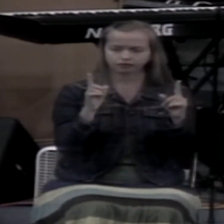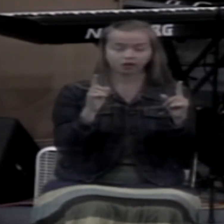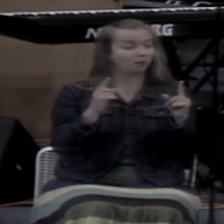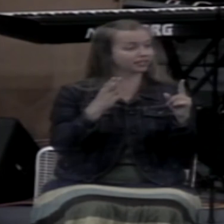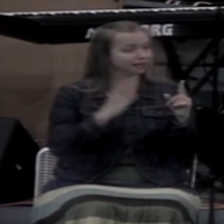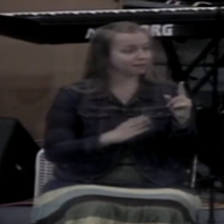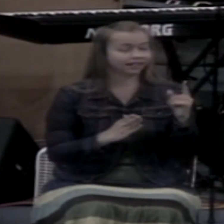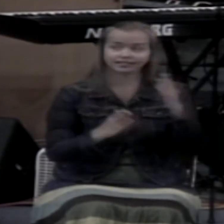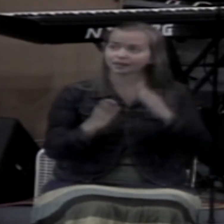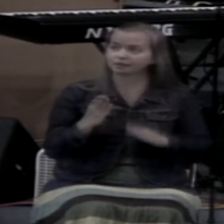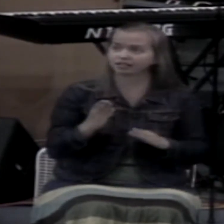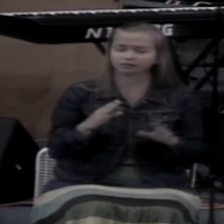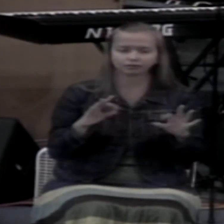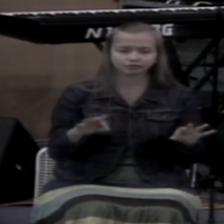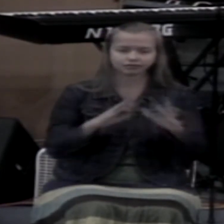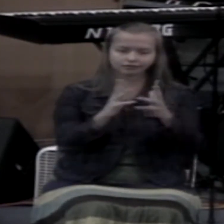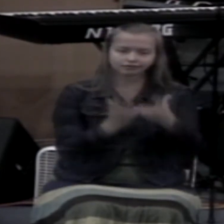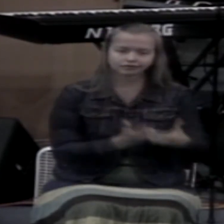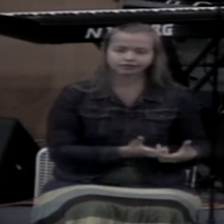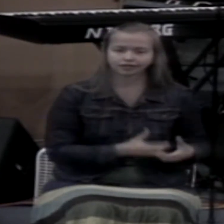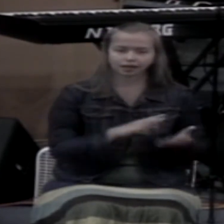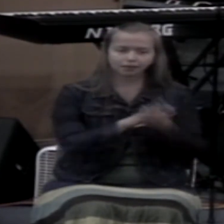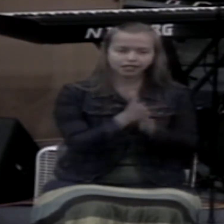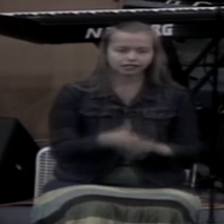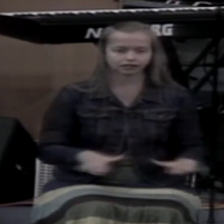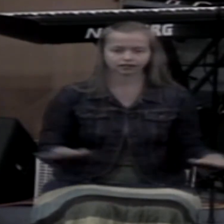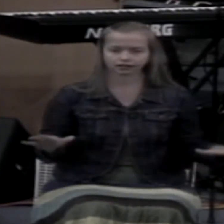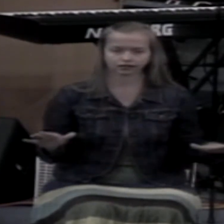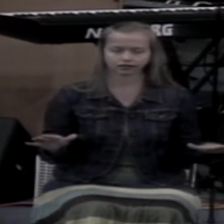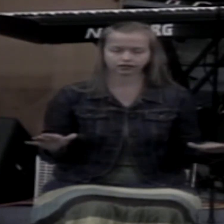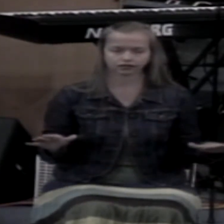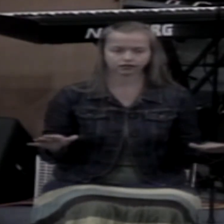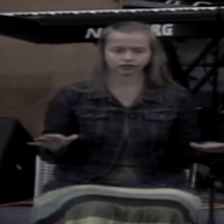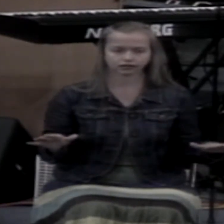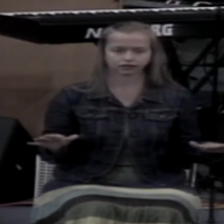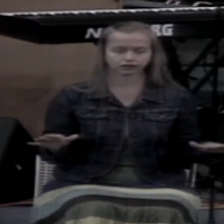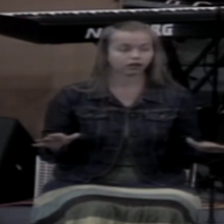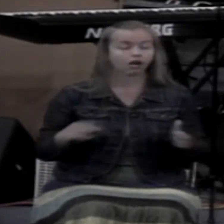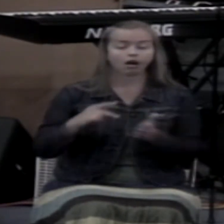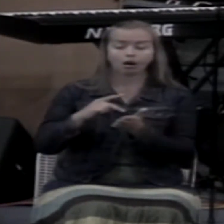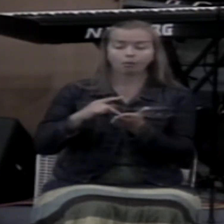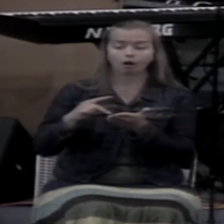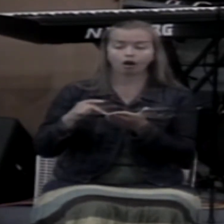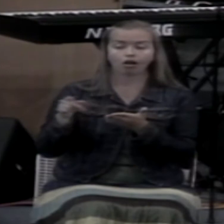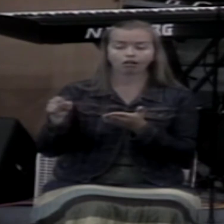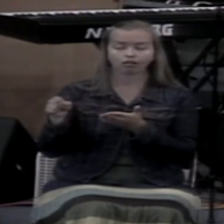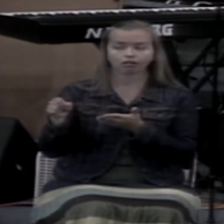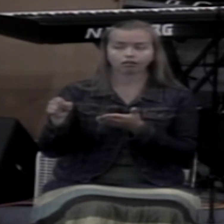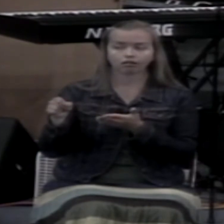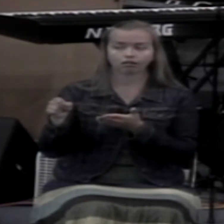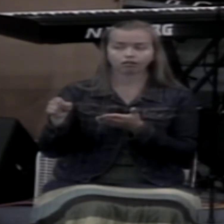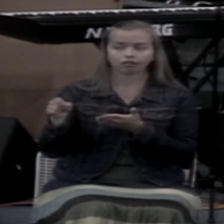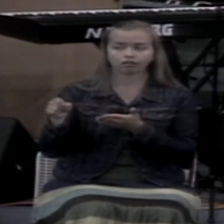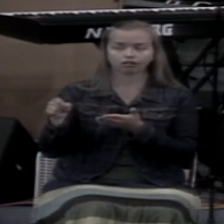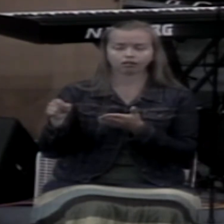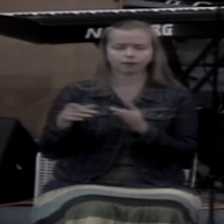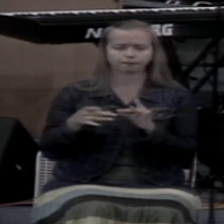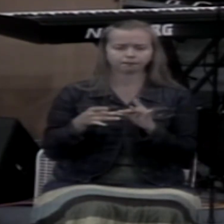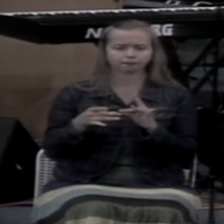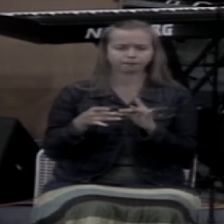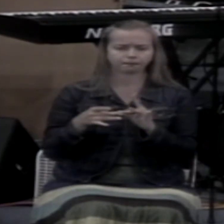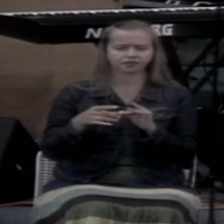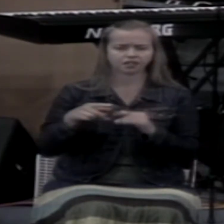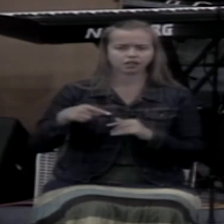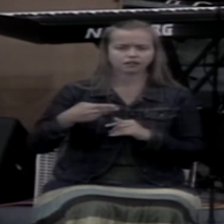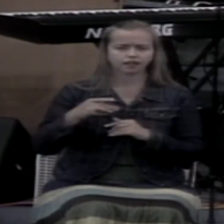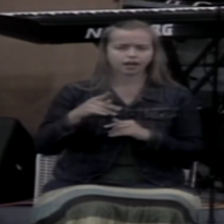talking to the Philippians, goes one step further, and he said, let every man esteem his brother higher than himself. In